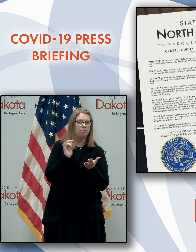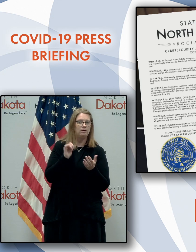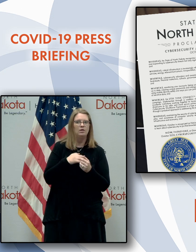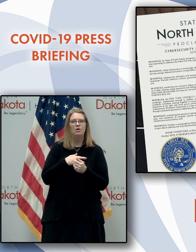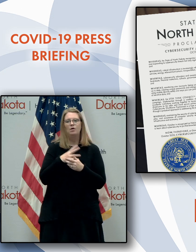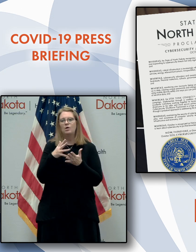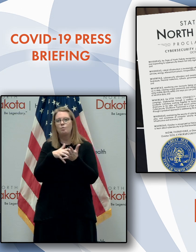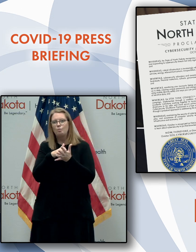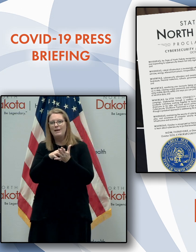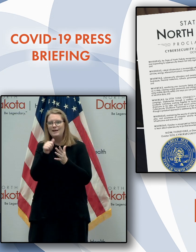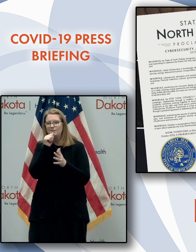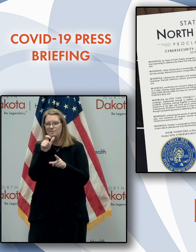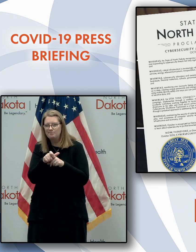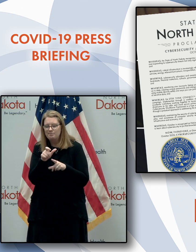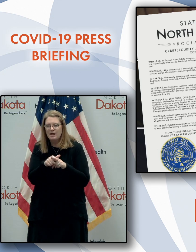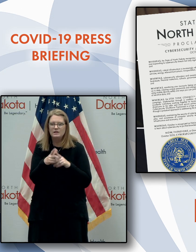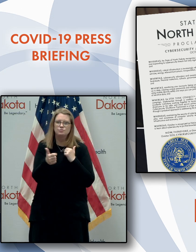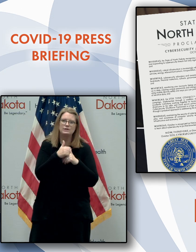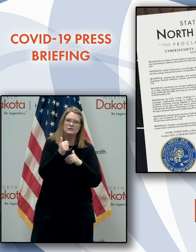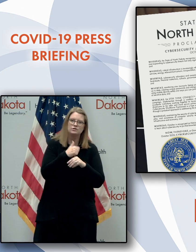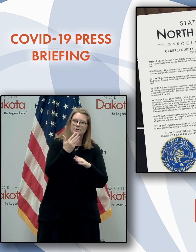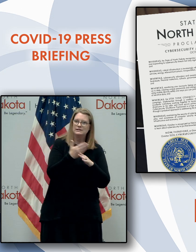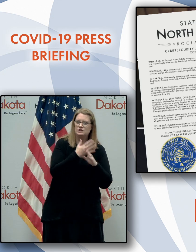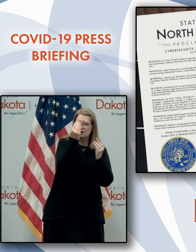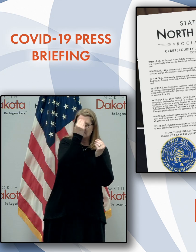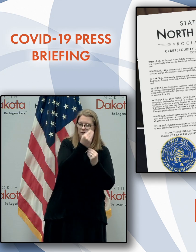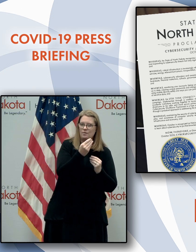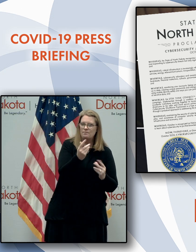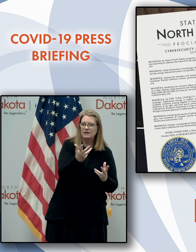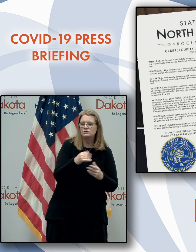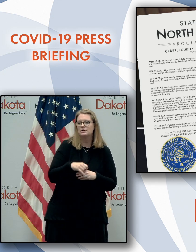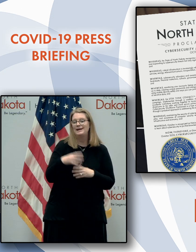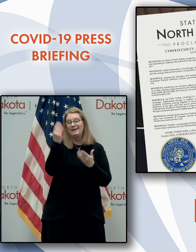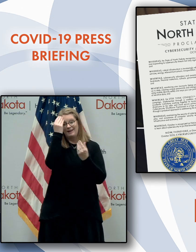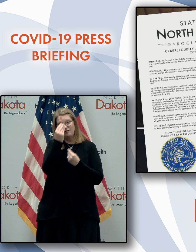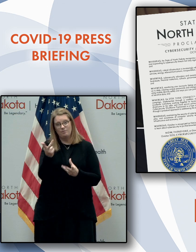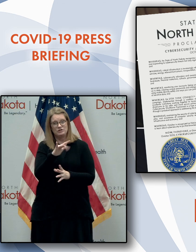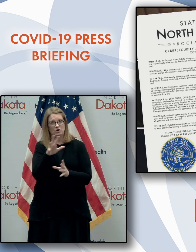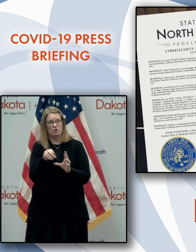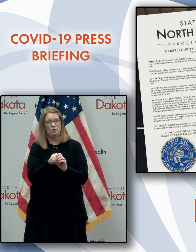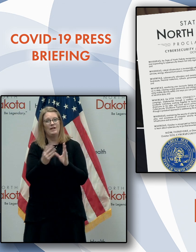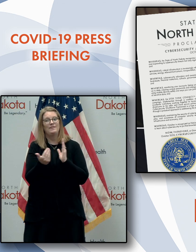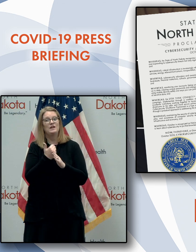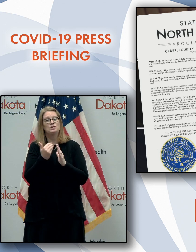reused passwords, dangers of sharing information online. Information is going to be included on the new